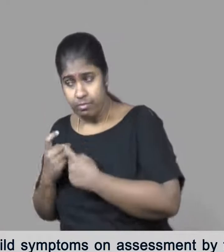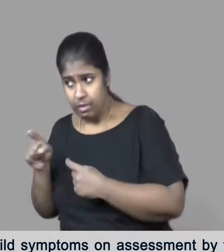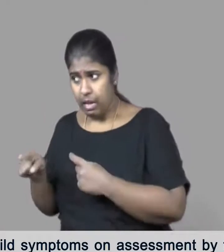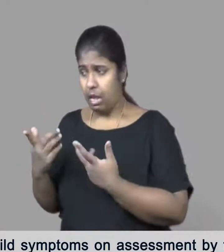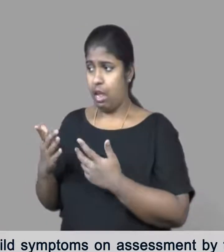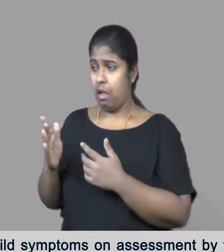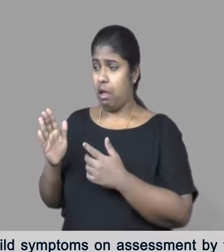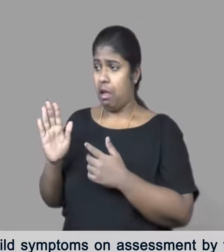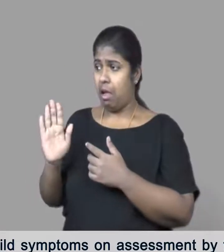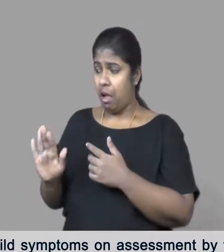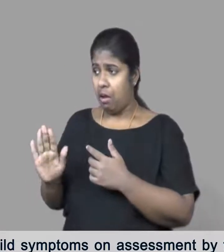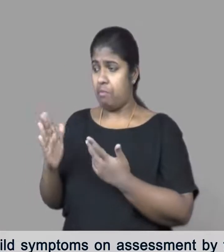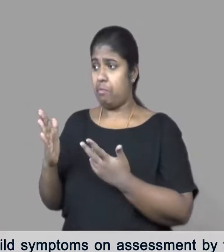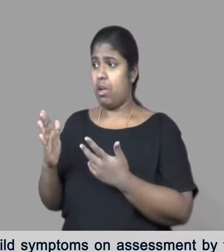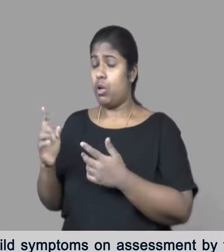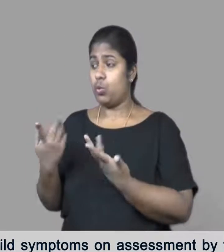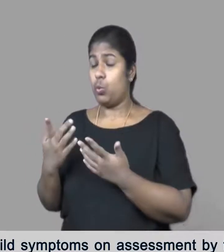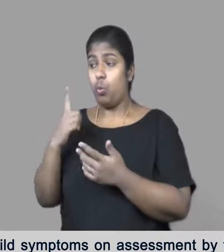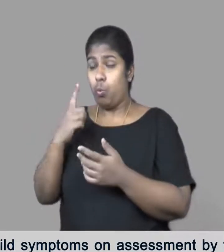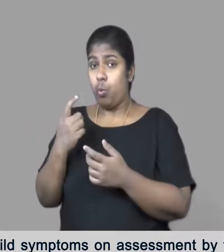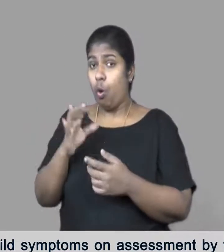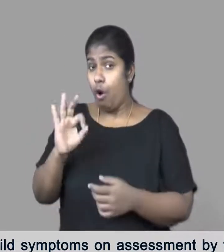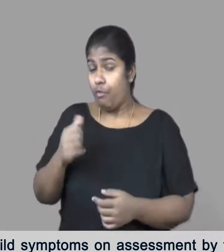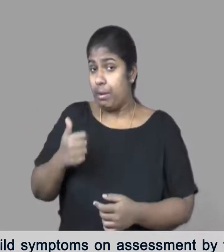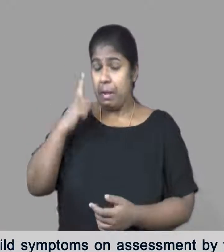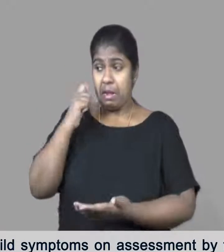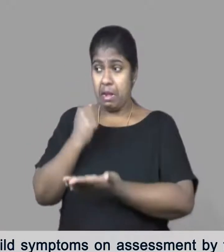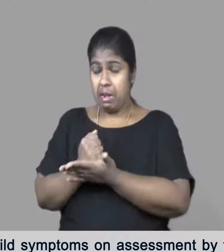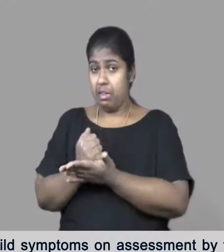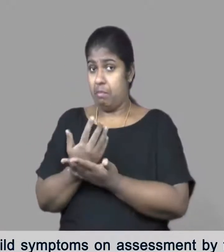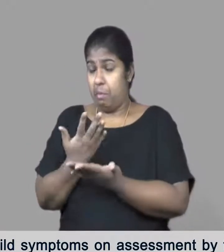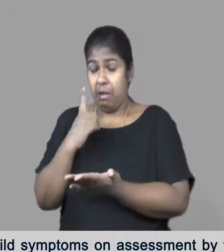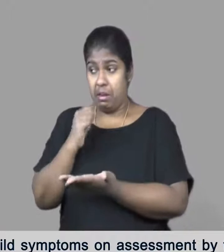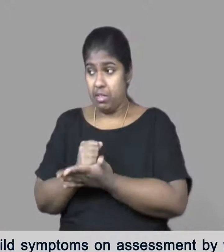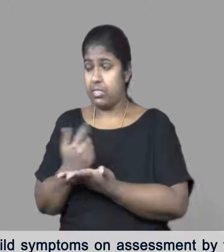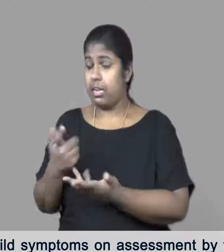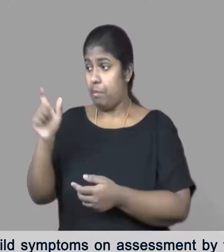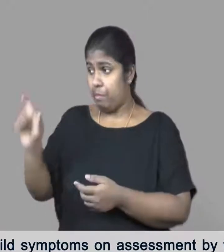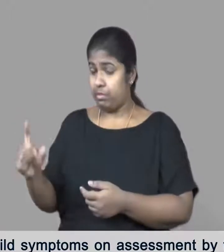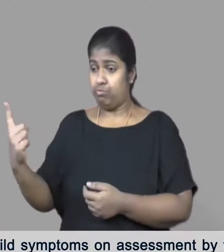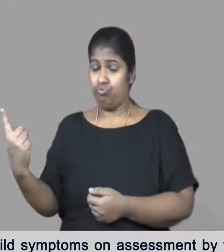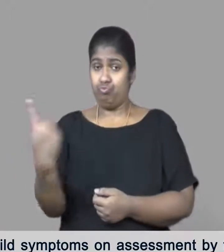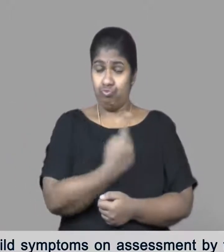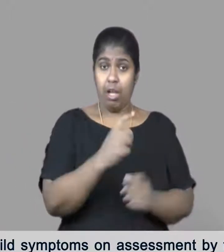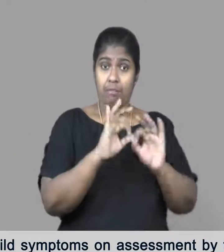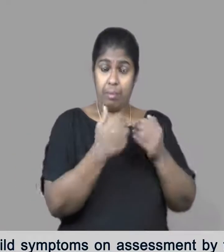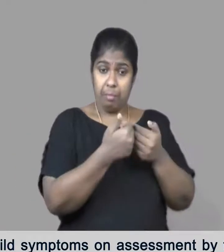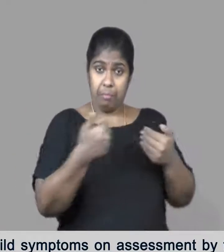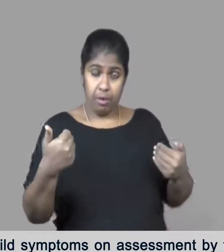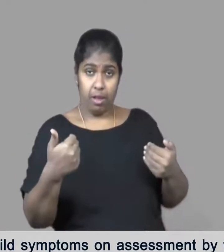assessment by the health authorities, would be placed